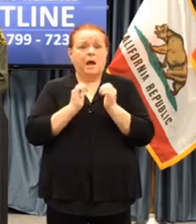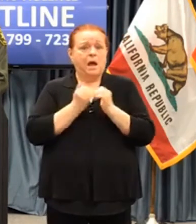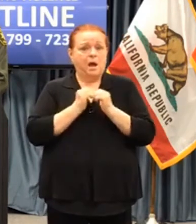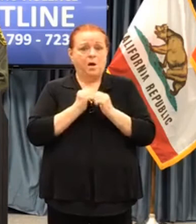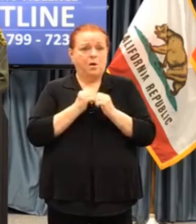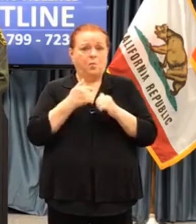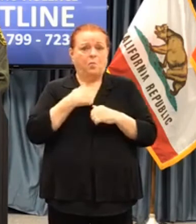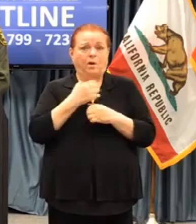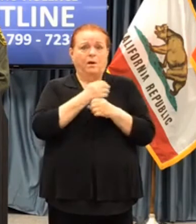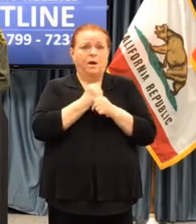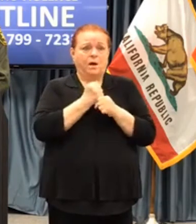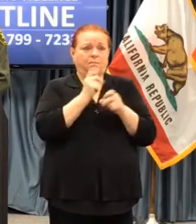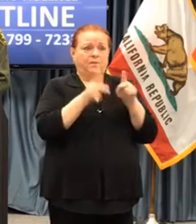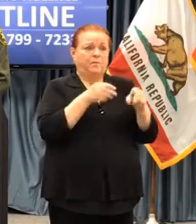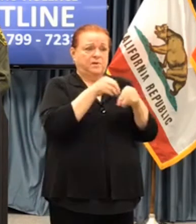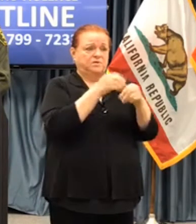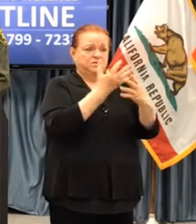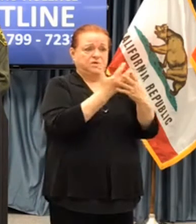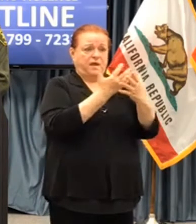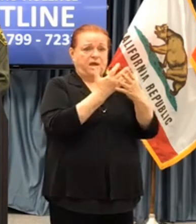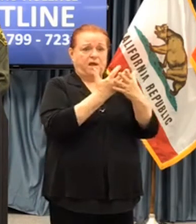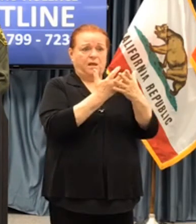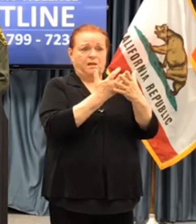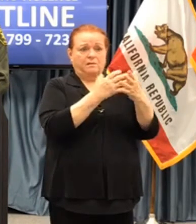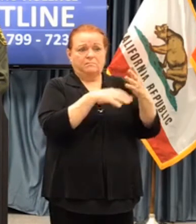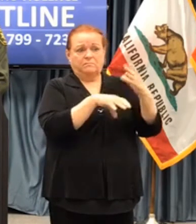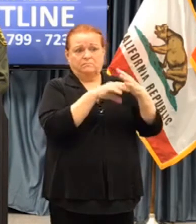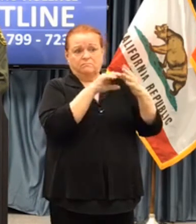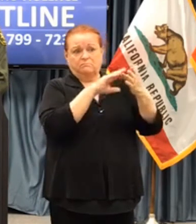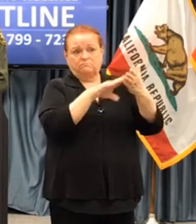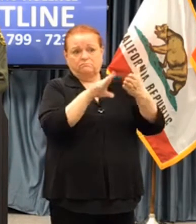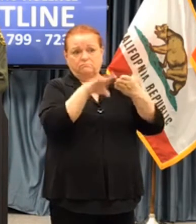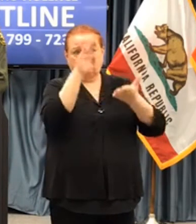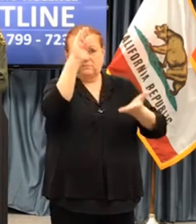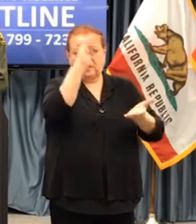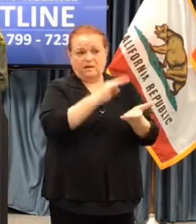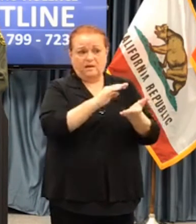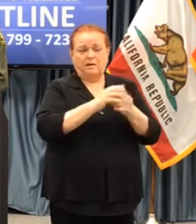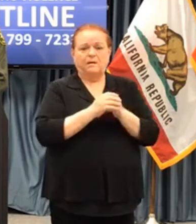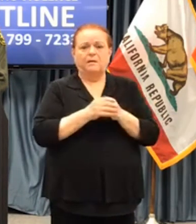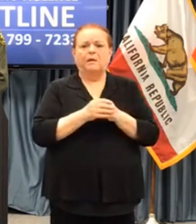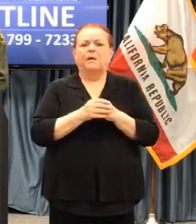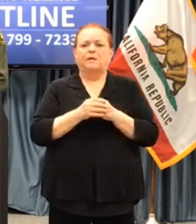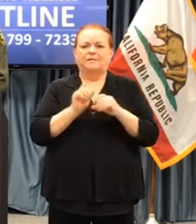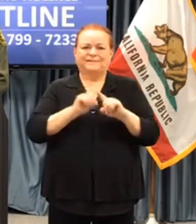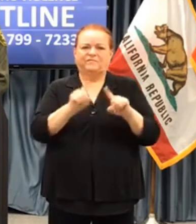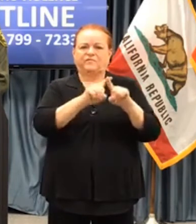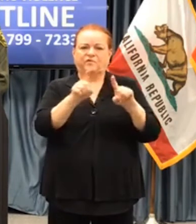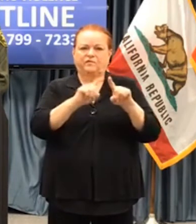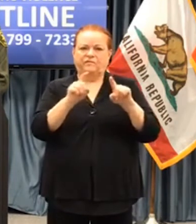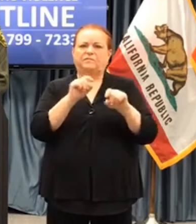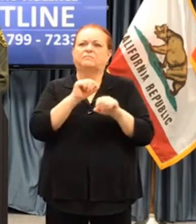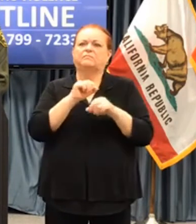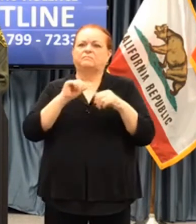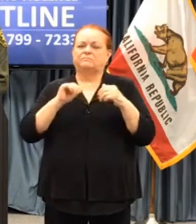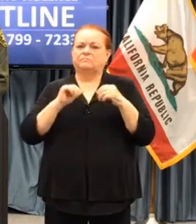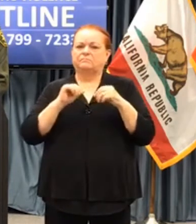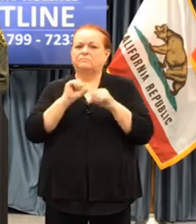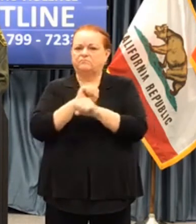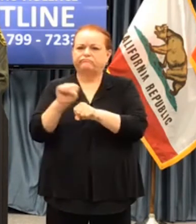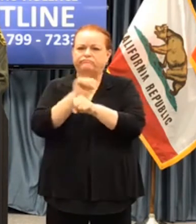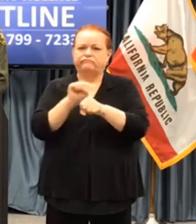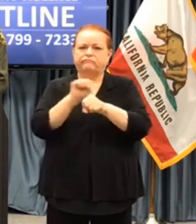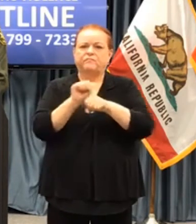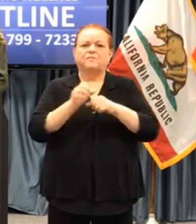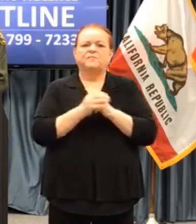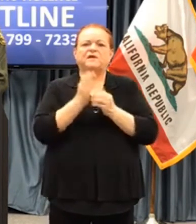several different efforts. Efforts through what I did by some releases of low-level offenders who were coming up